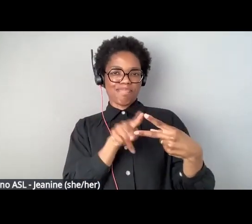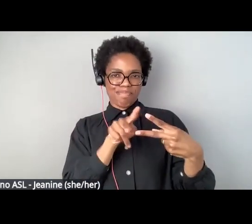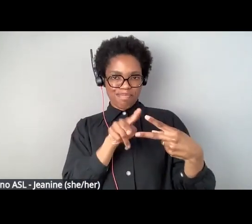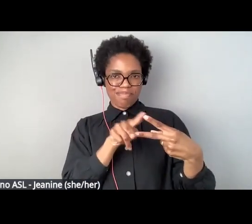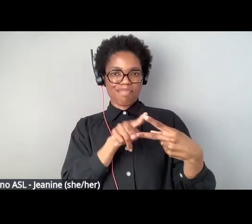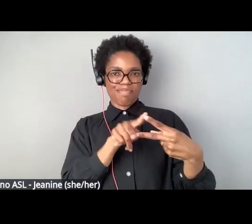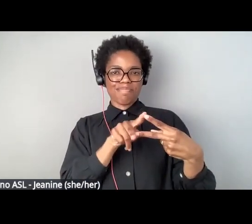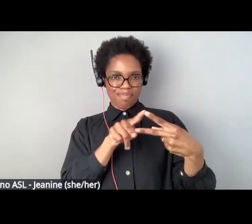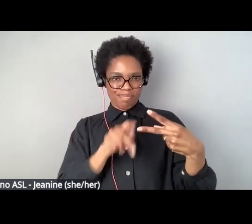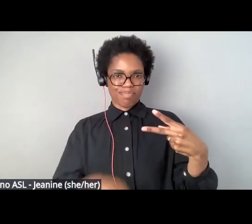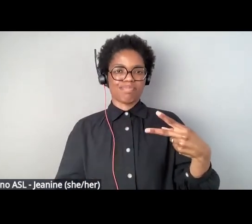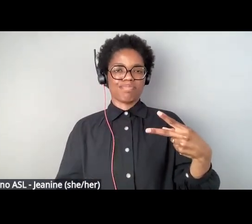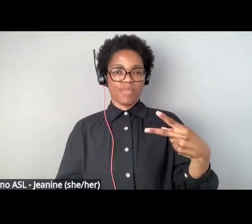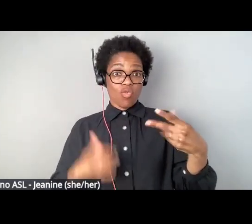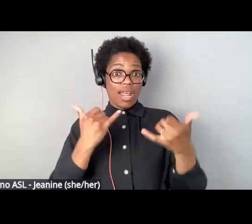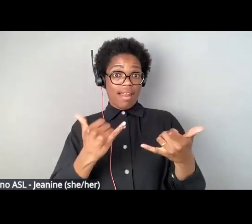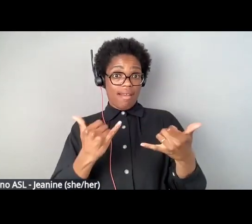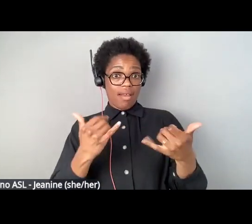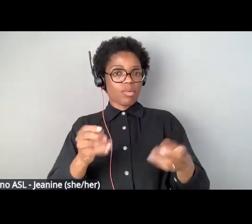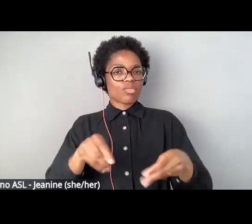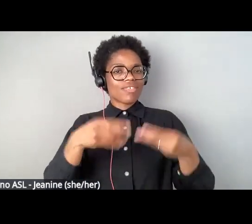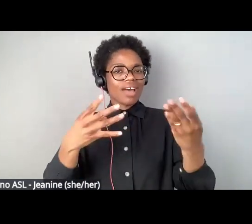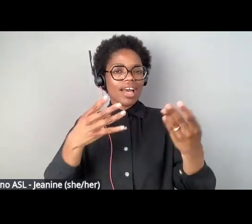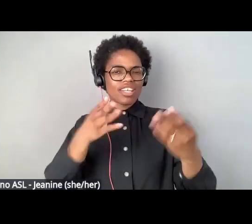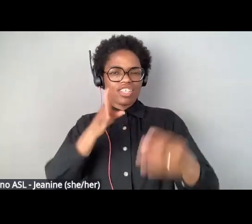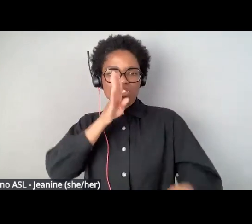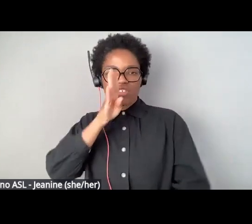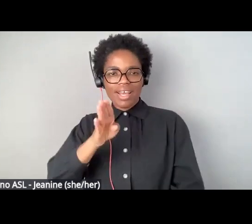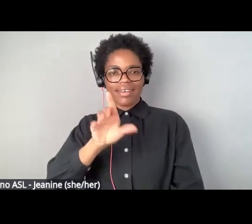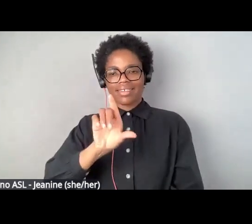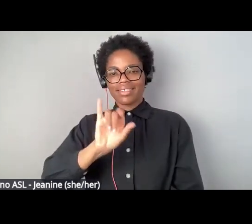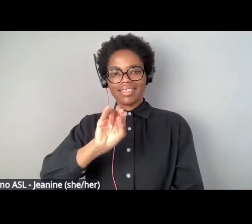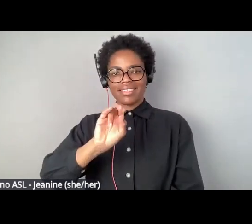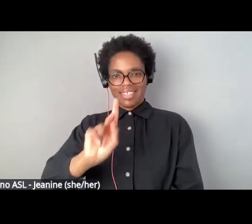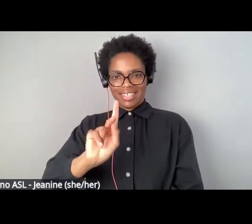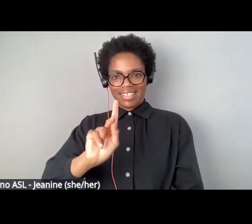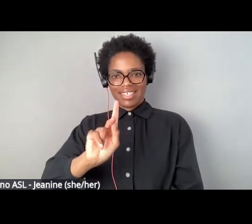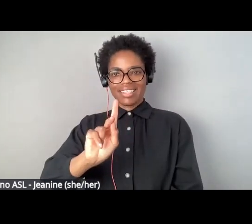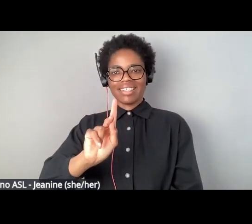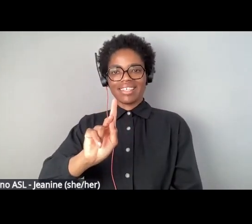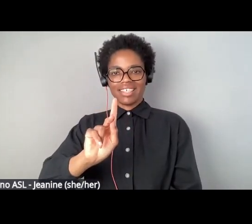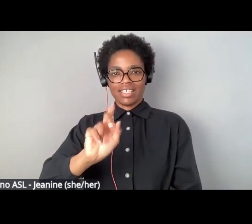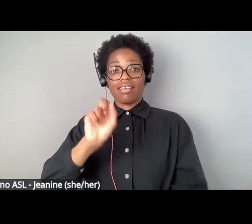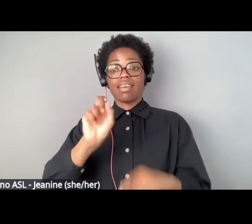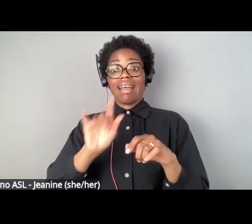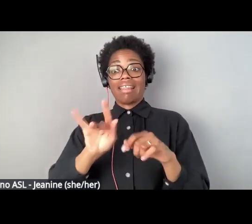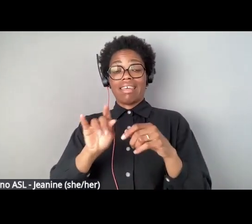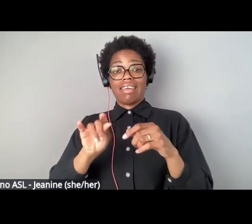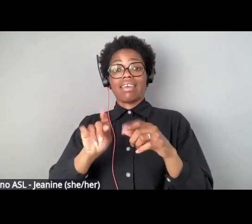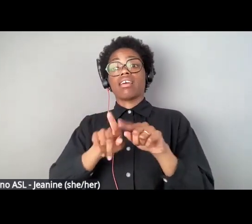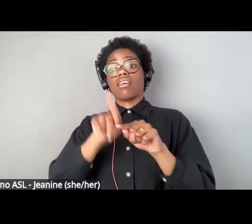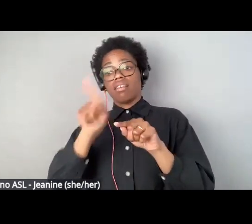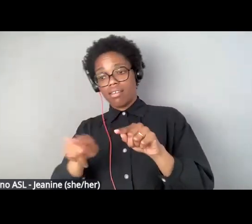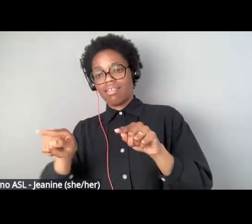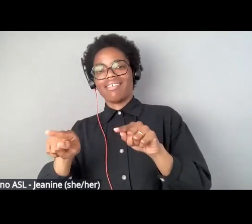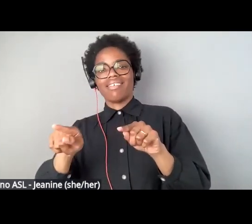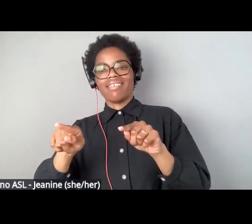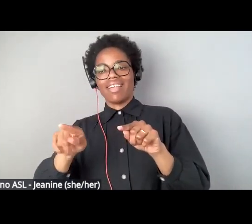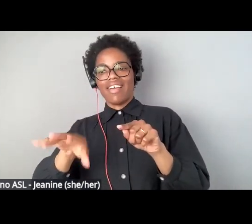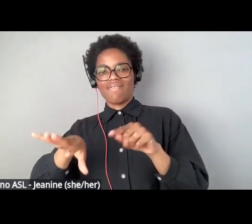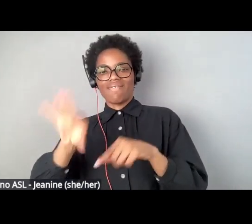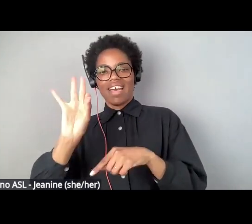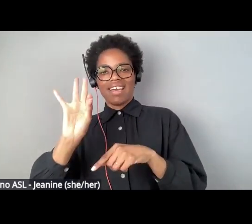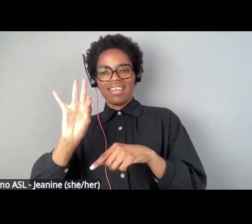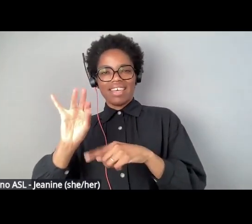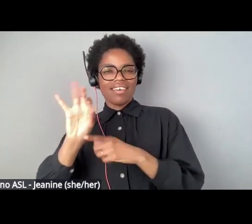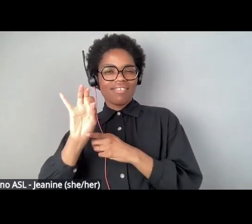going to give you a direct link to the setting we're looking at today. And this is off Facebook activity.